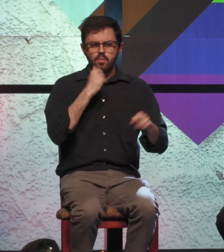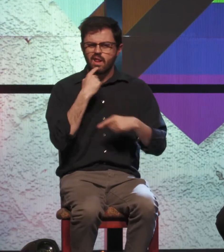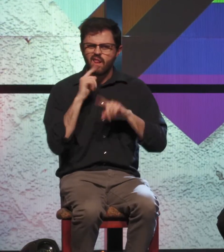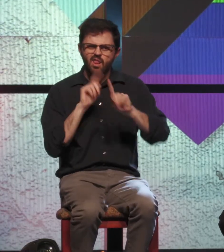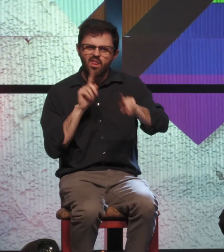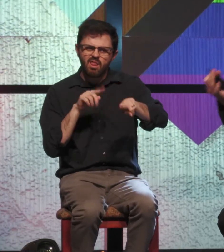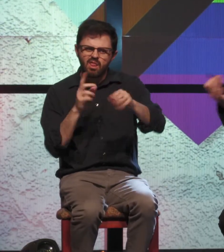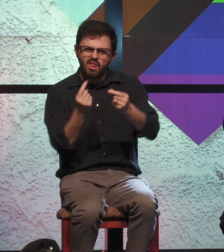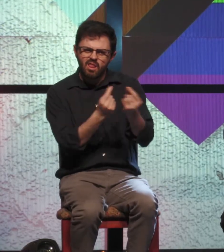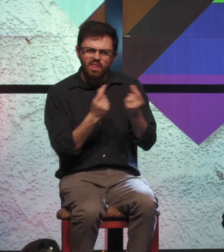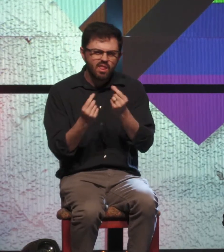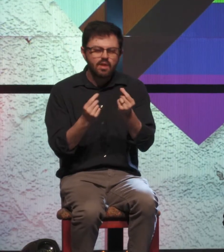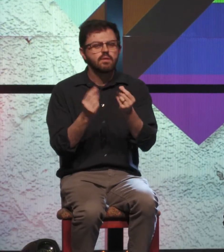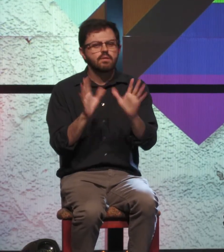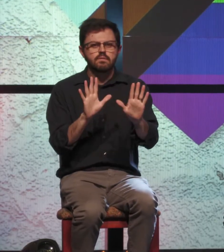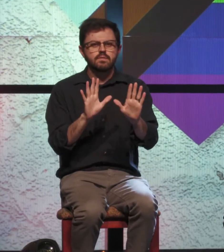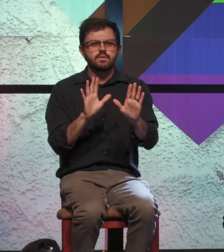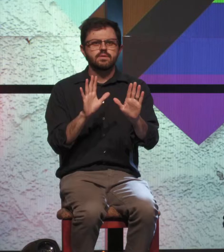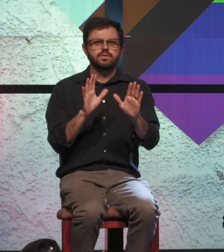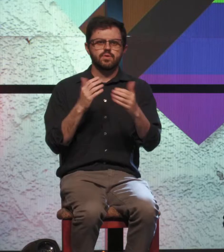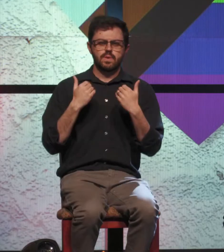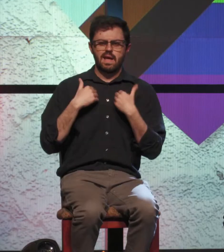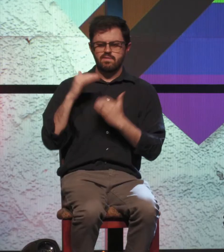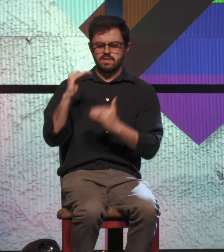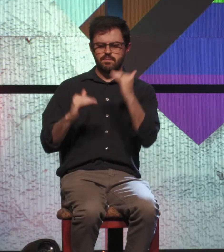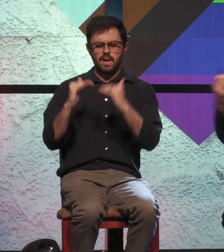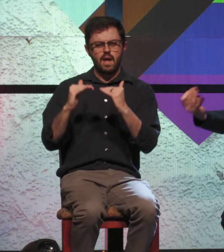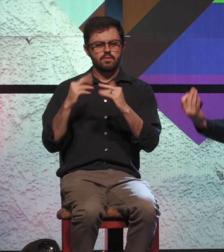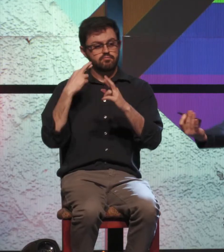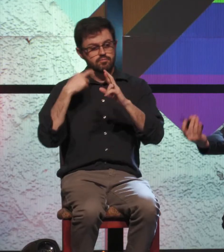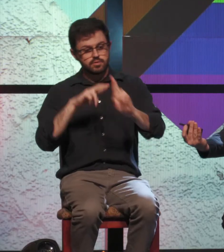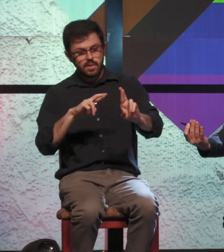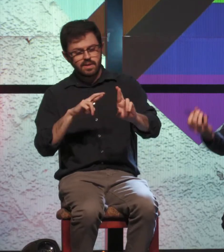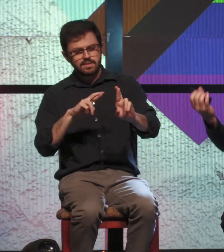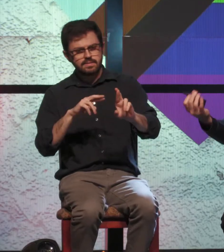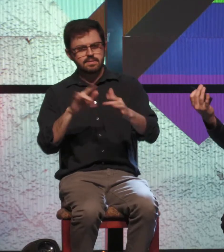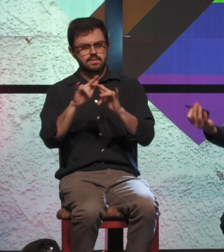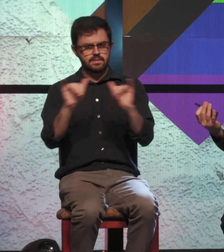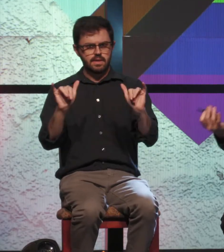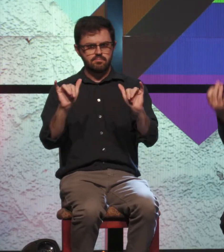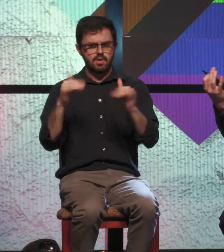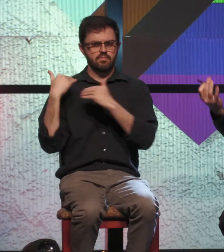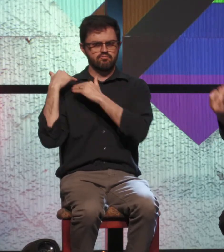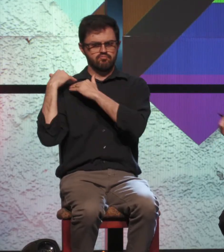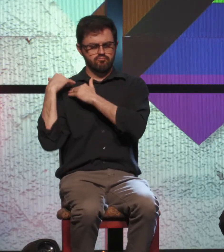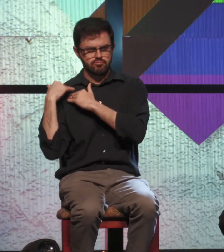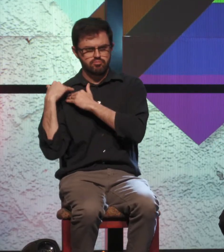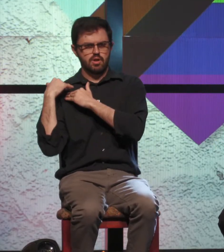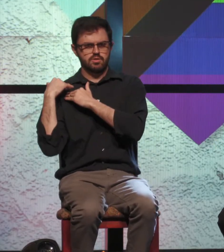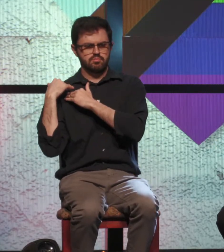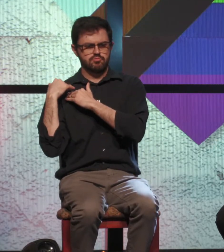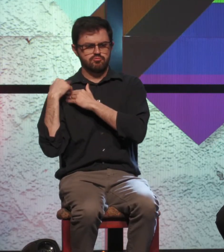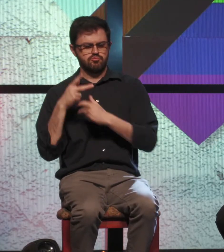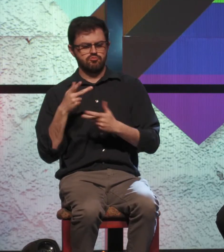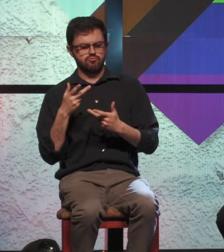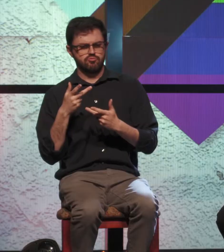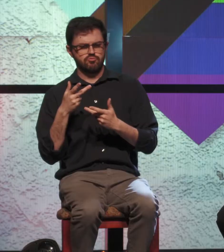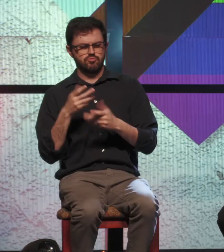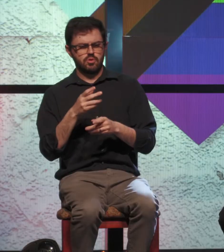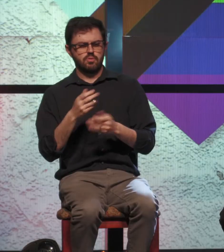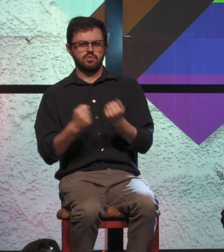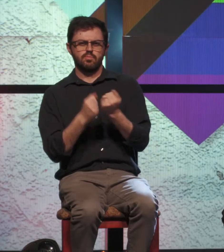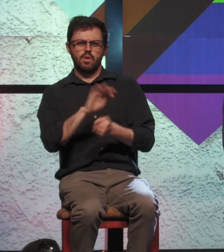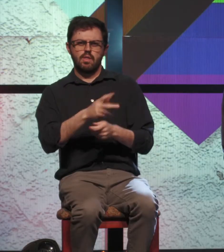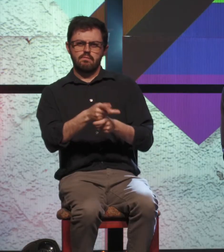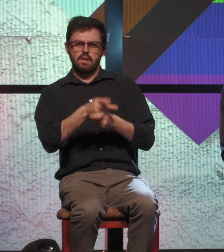anything like that. So we balance respect for the person, but also we take responsibility for their well-being and what we can do to contribute to that. And